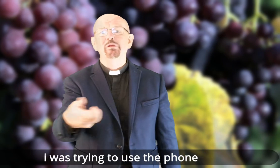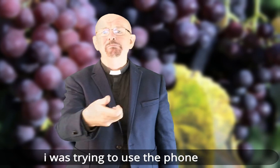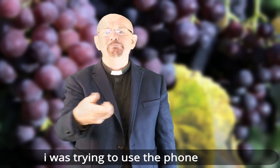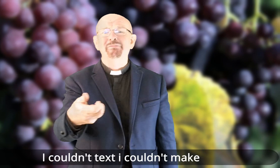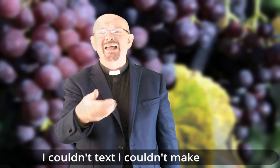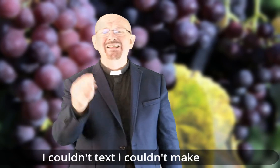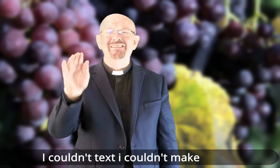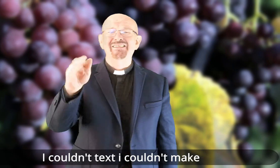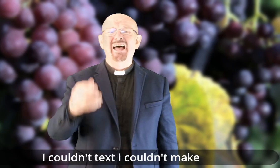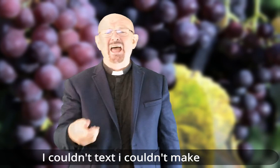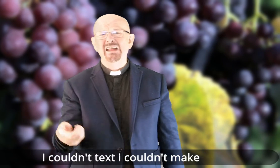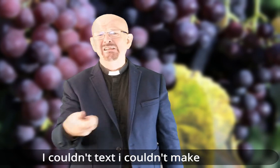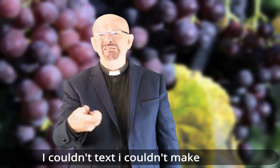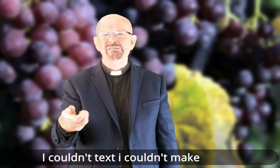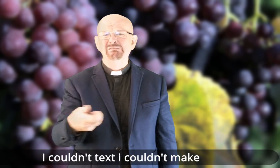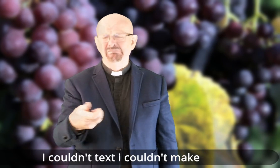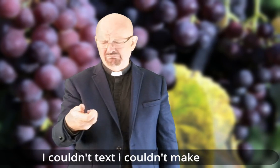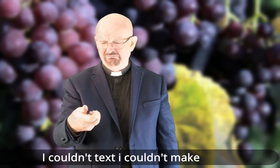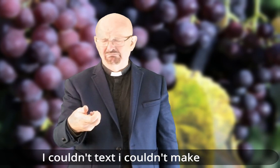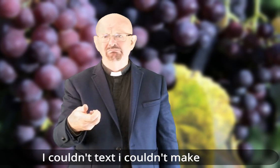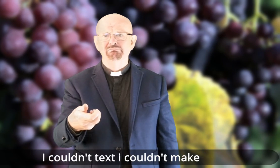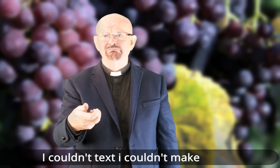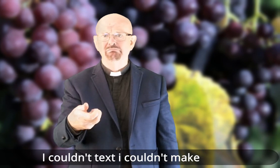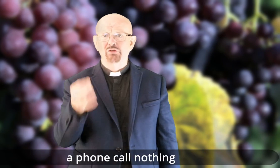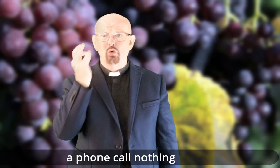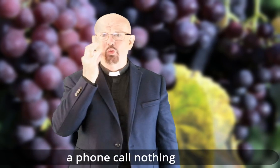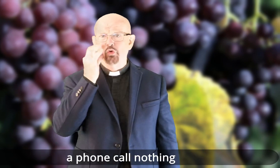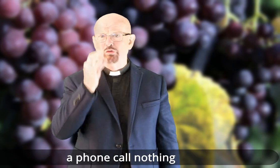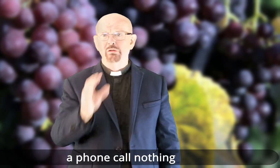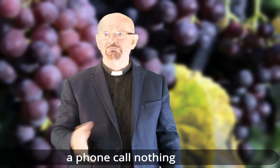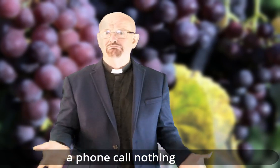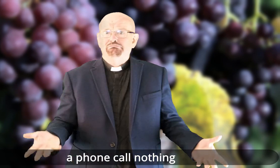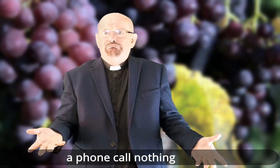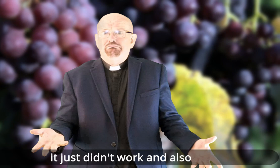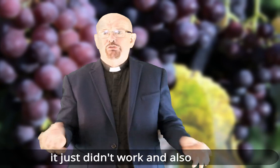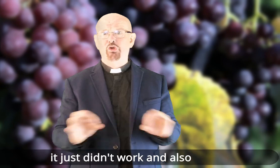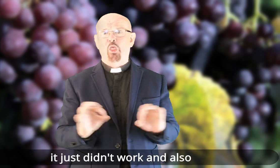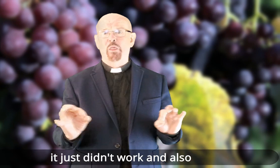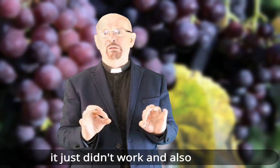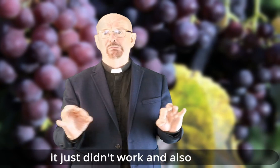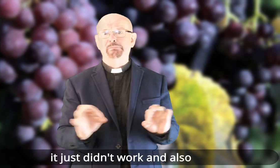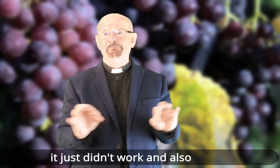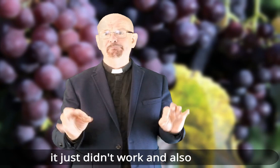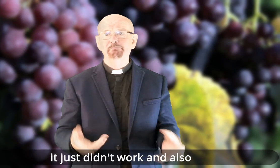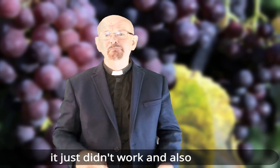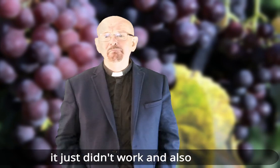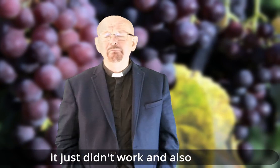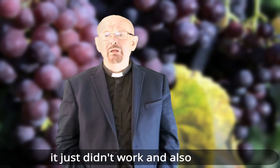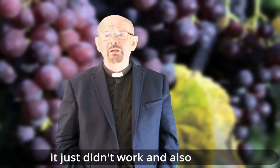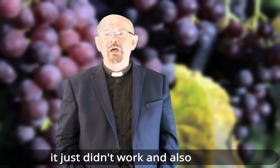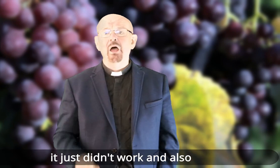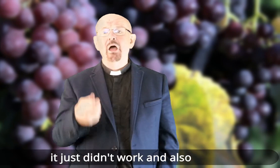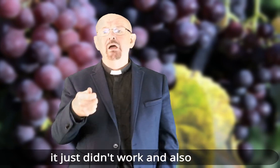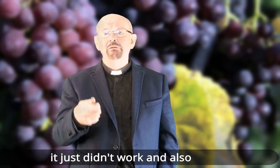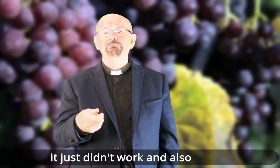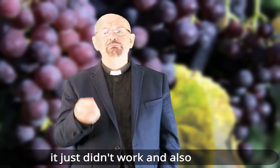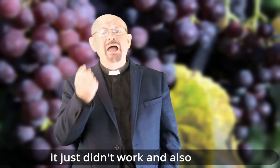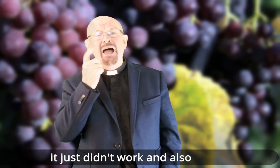the phone. I couldn't text. I couldn't make a phone call. Nothing. didn't work. And